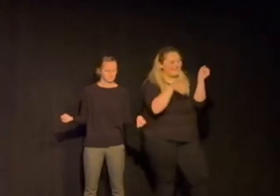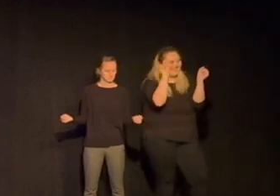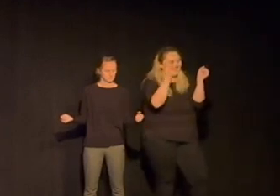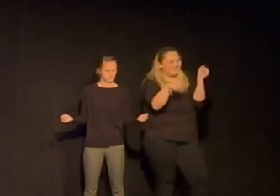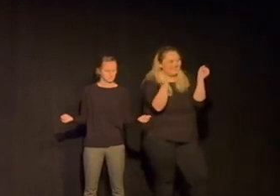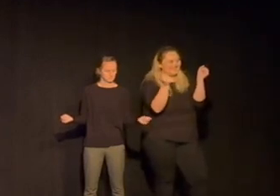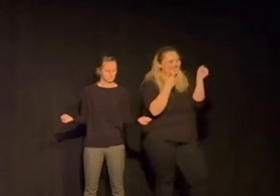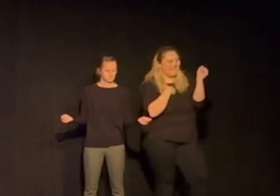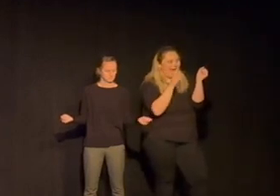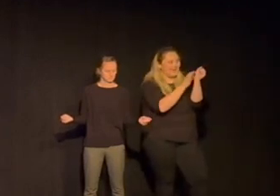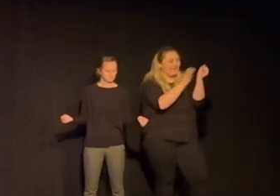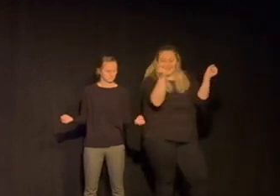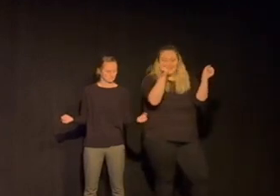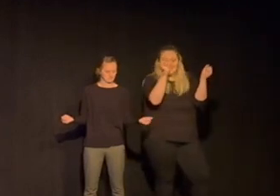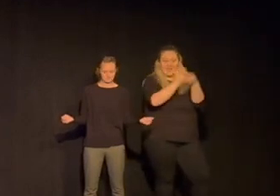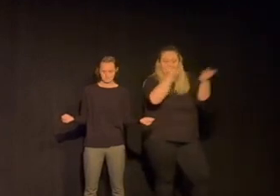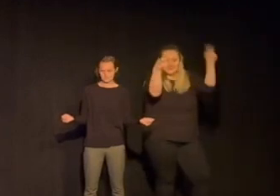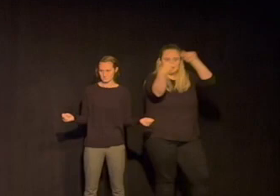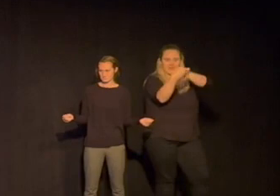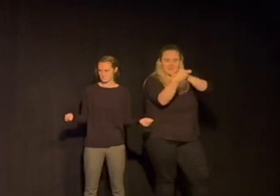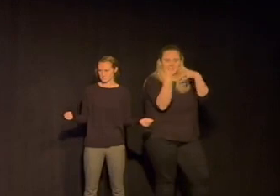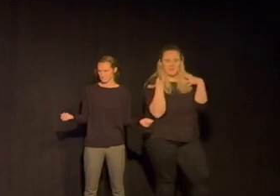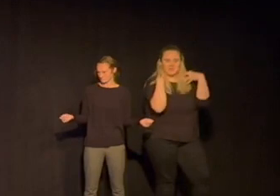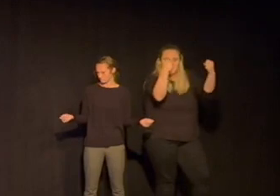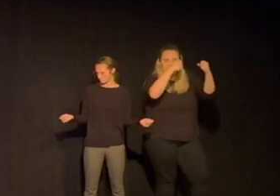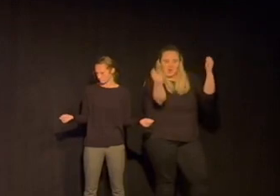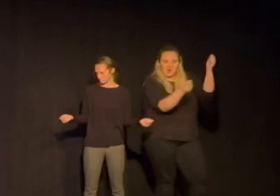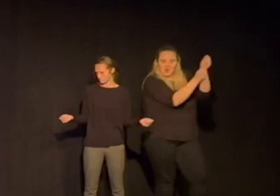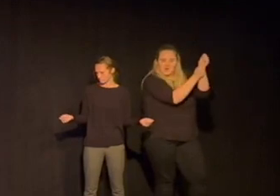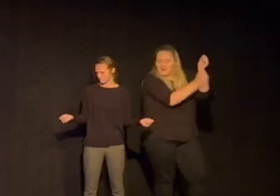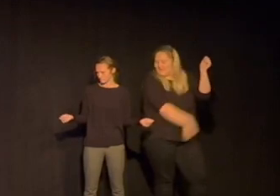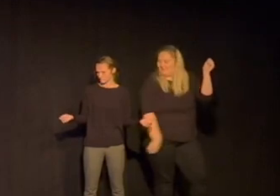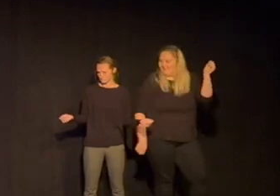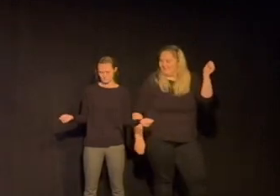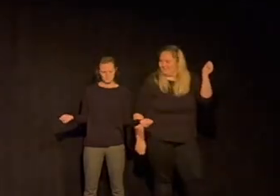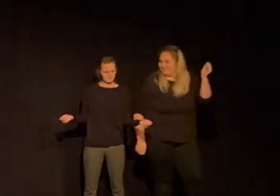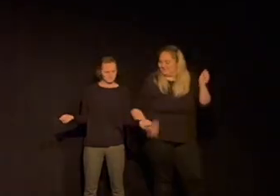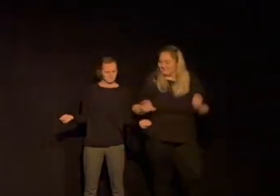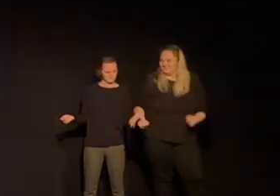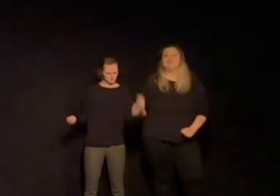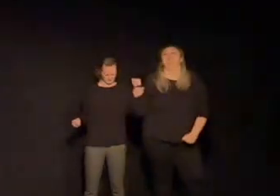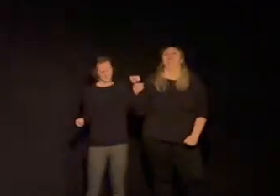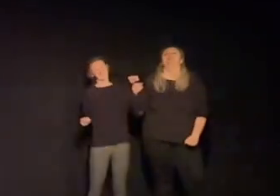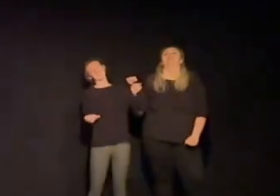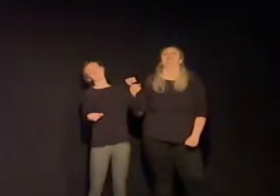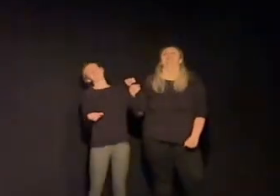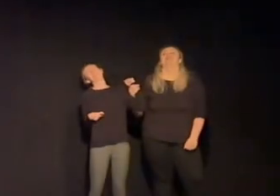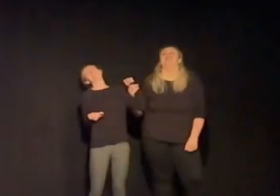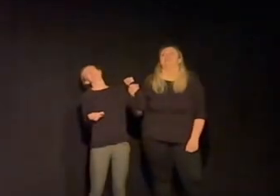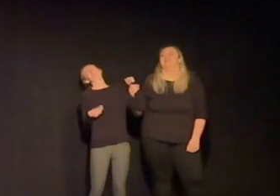Yep. Found it, replaced it, reinforced it.